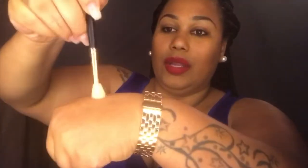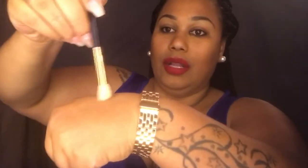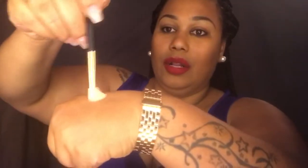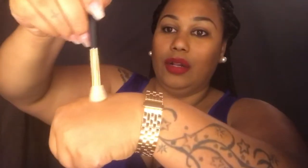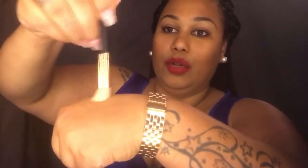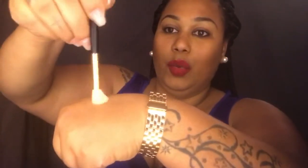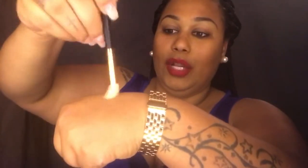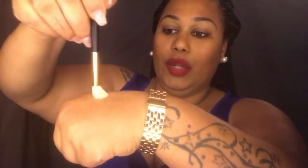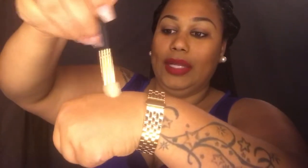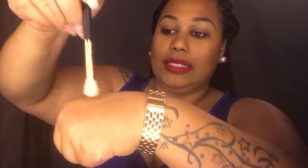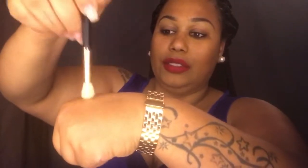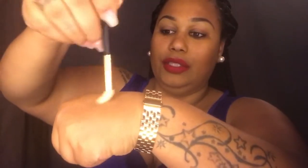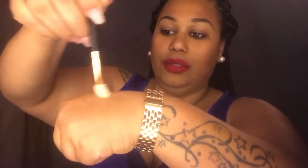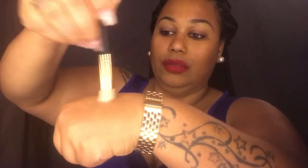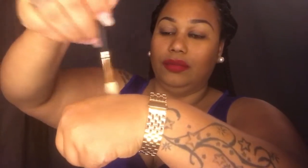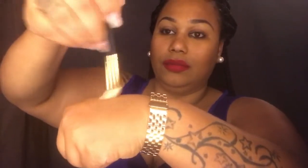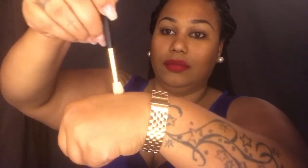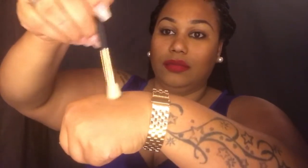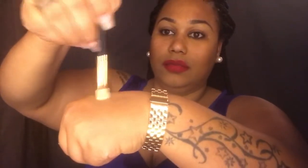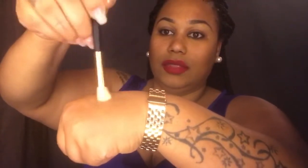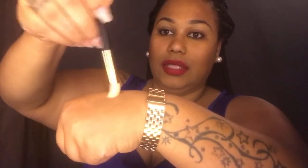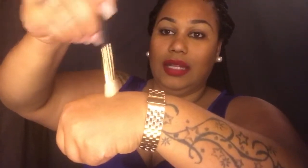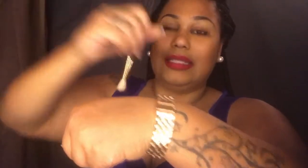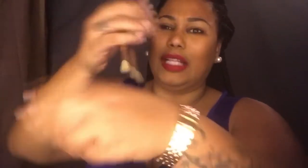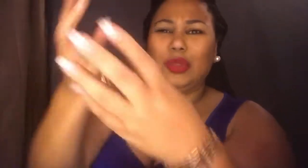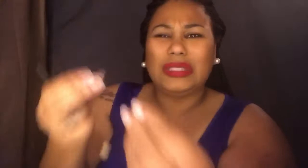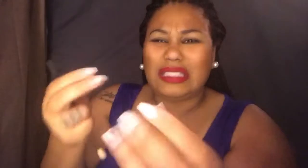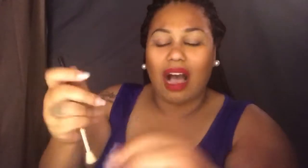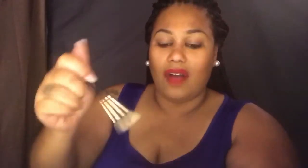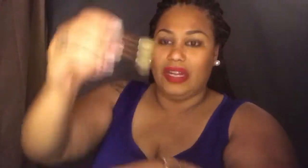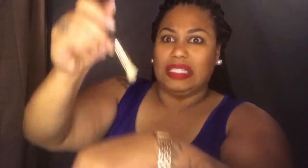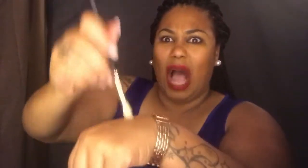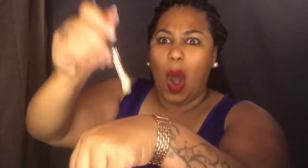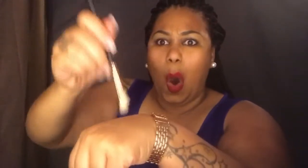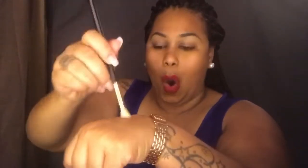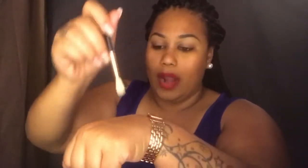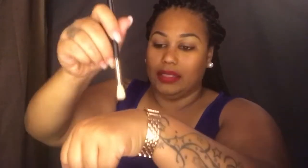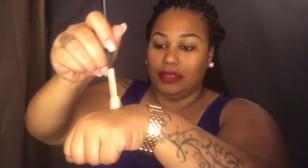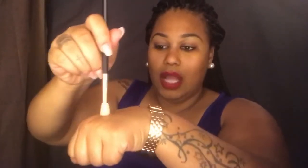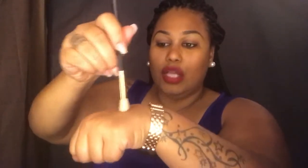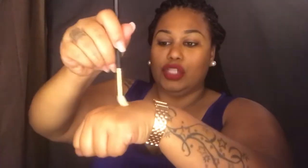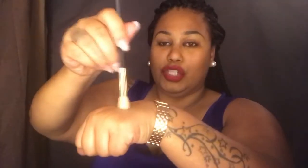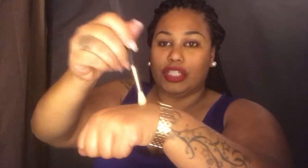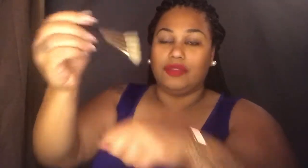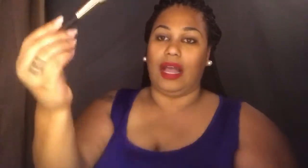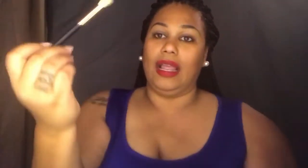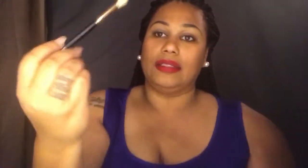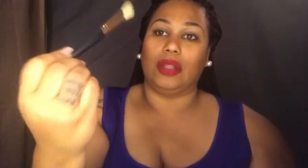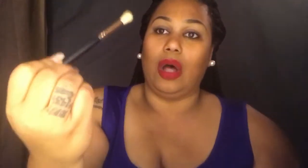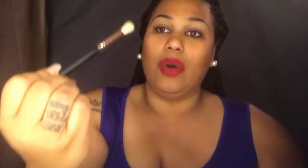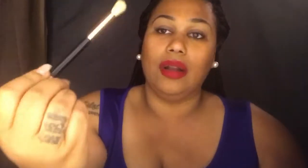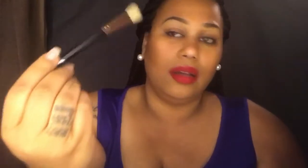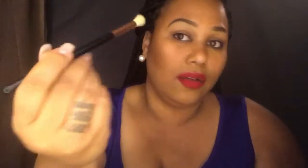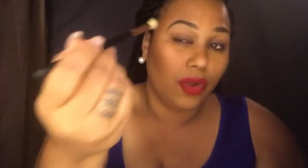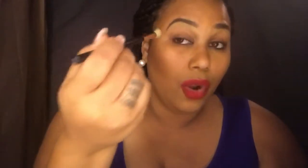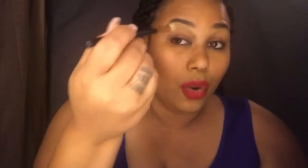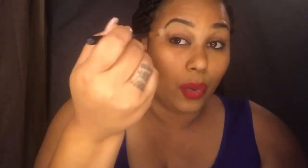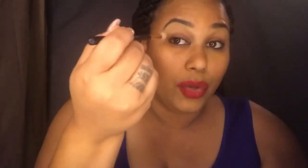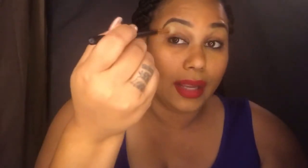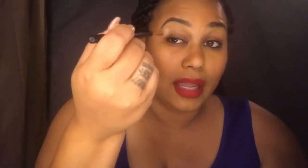can do what you need to do. See, it's not too soft and it's not hard. It's just right. It's long enough where you can have